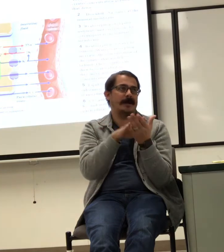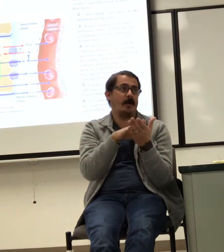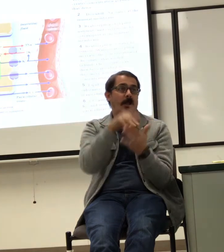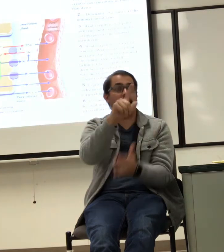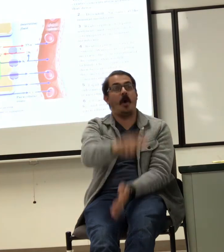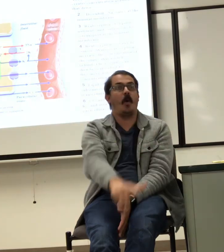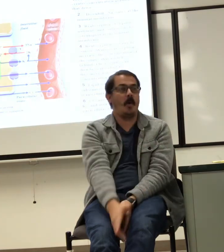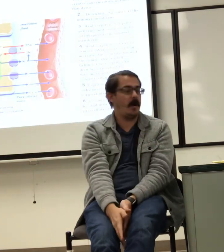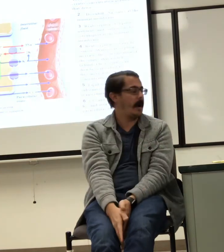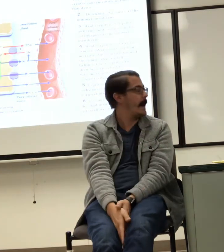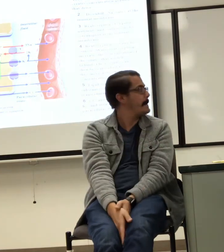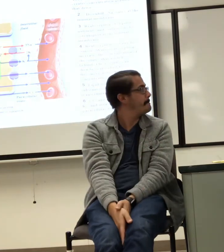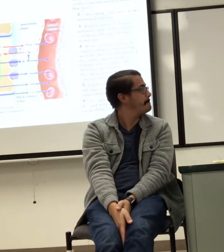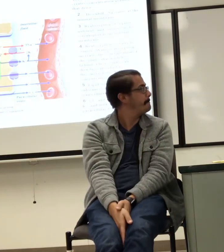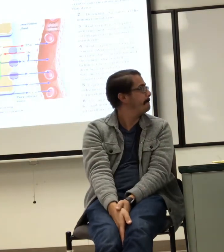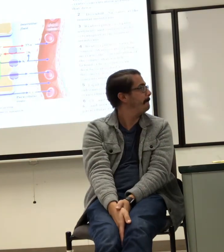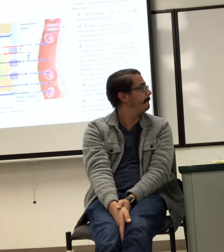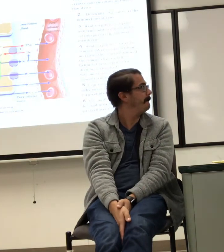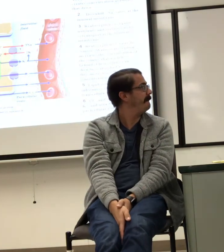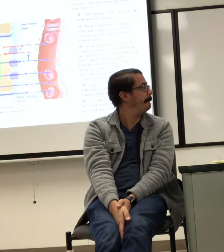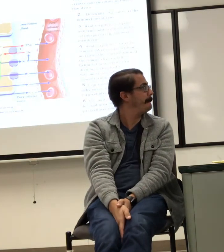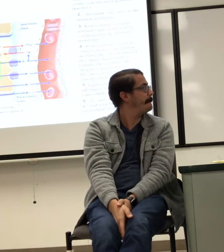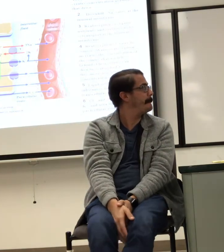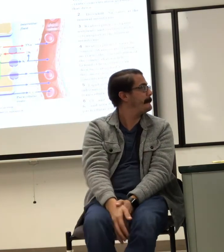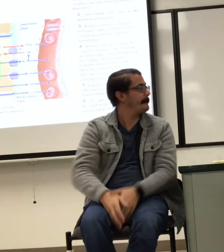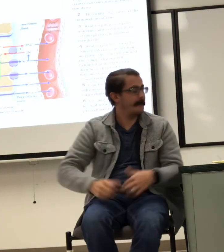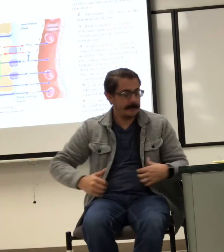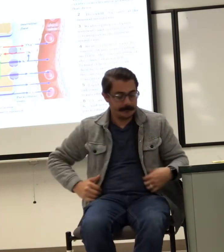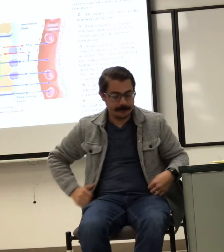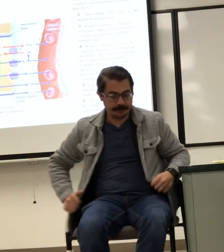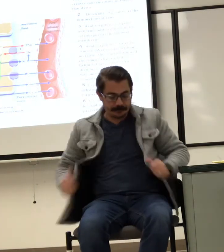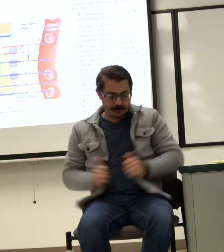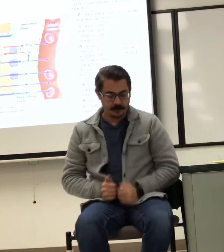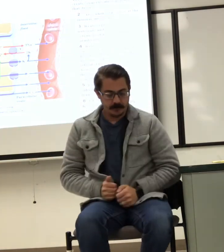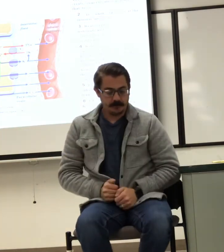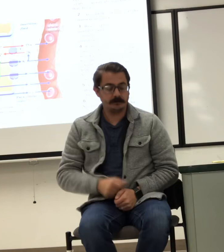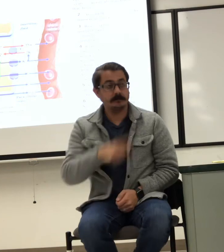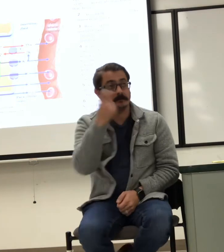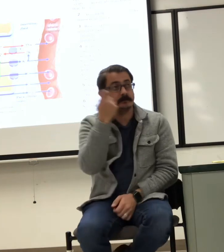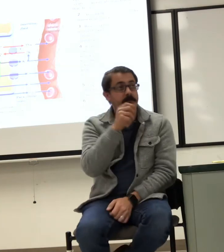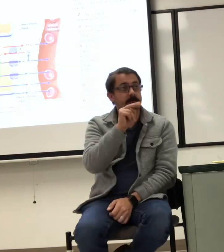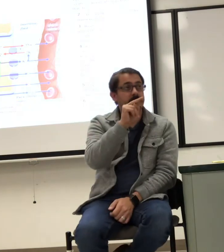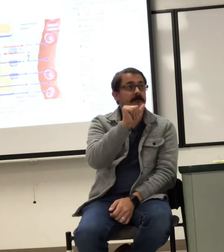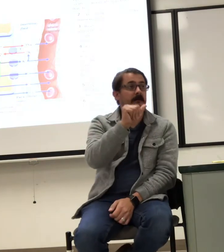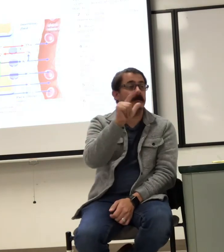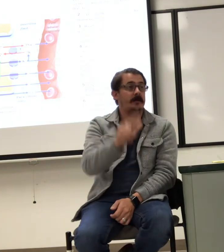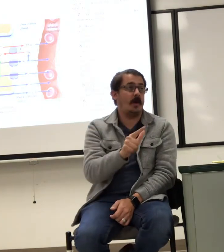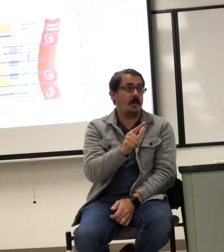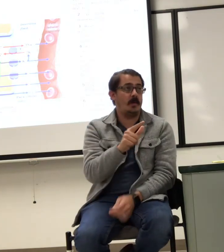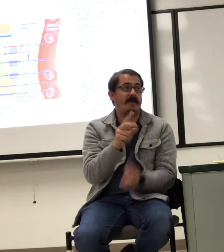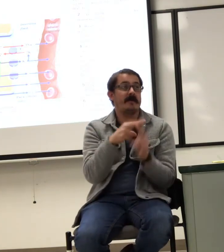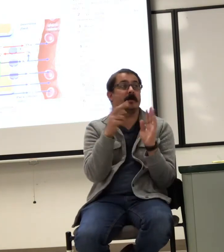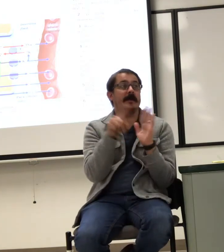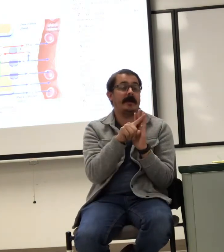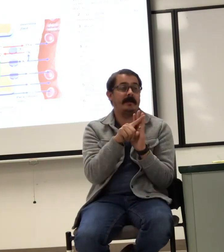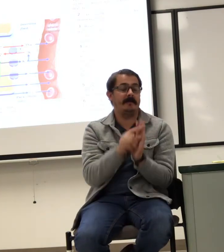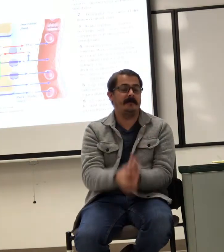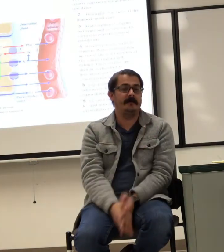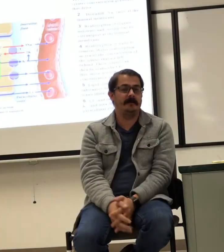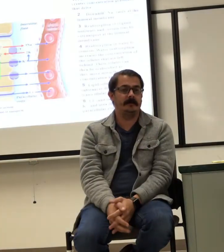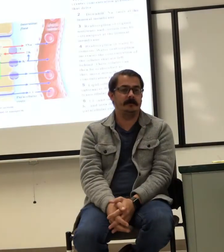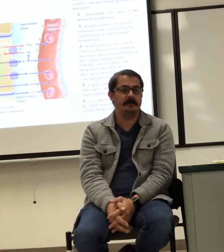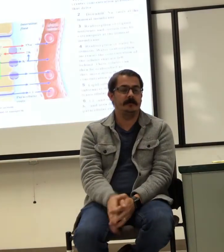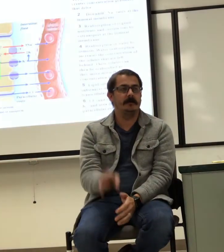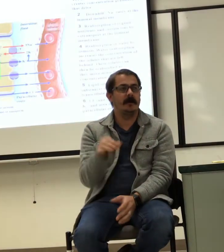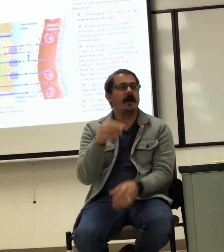low. Sorry, I couldn't put that. That's the result. So because sodium is low, and it's very negative, that makes